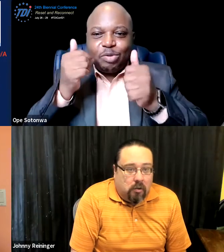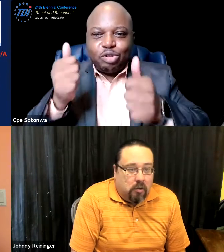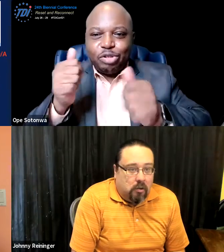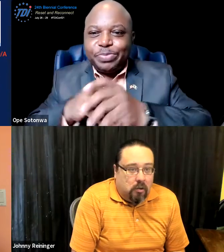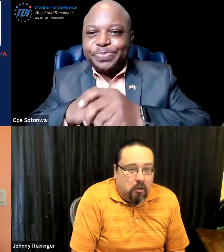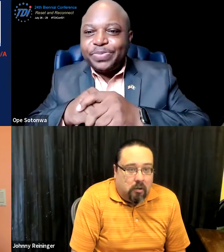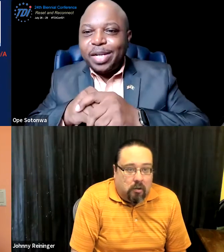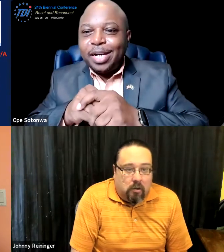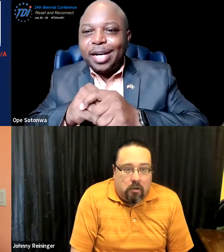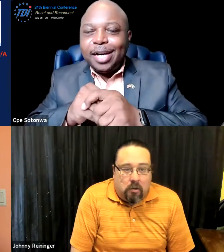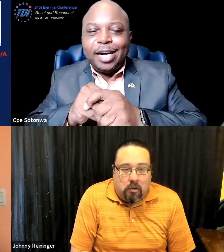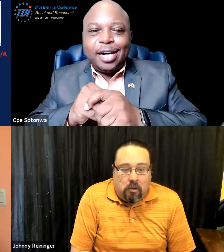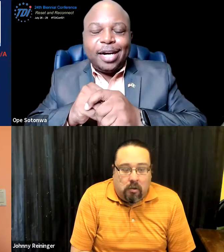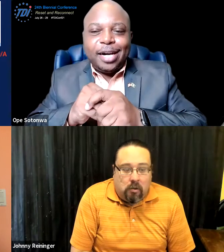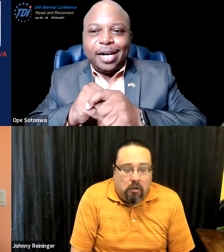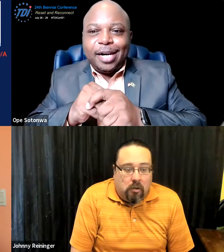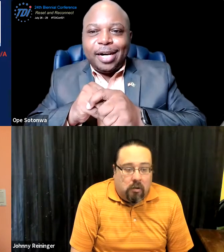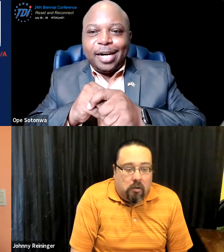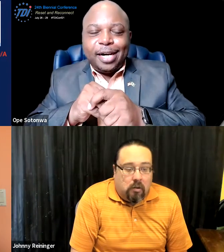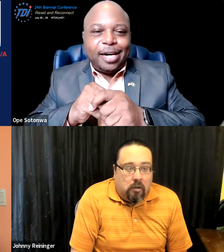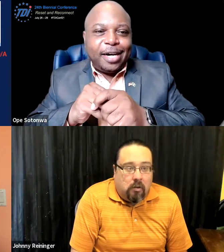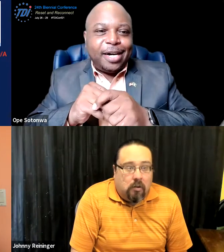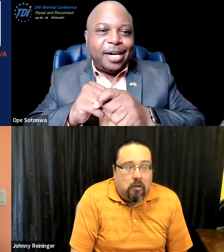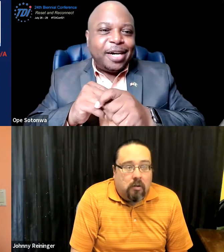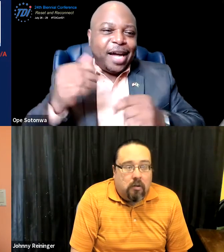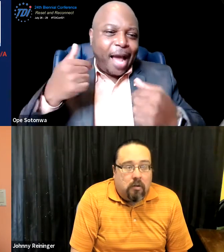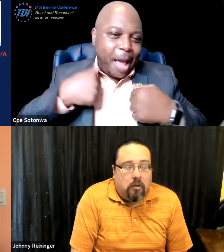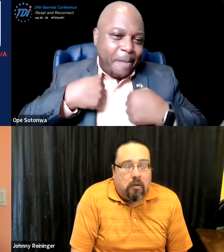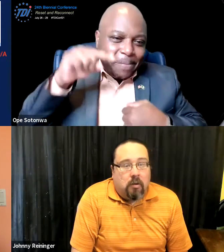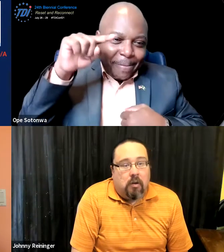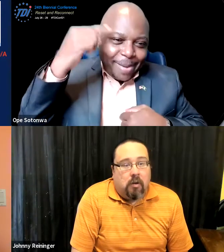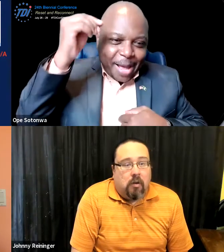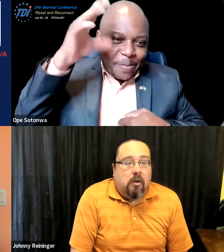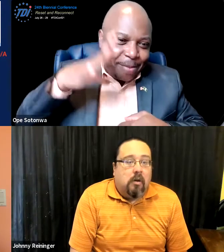Yes. Okay. All right. Wonderful. Thank you.